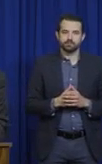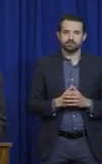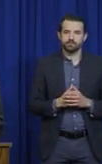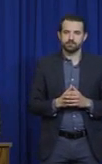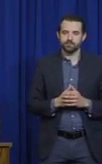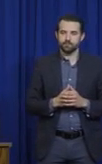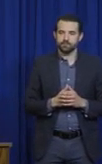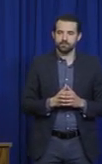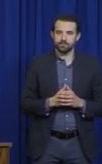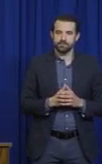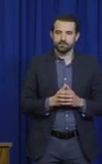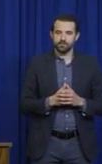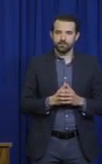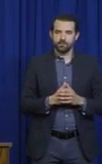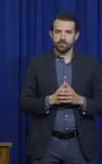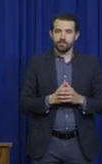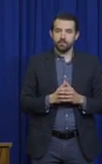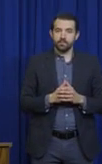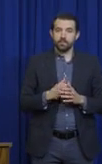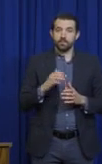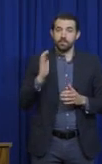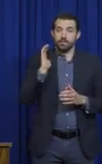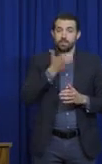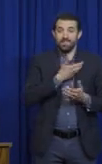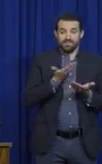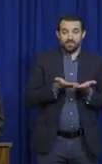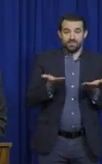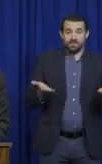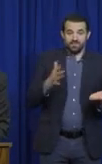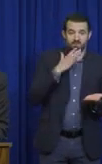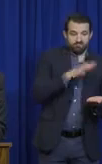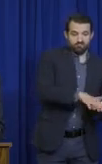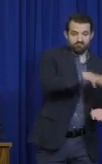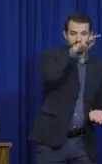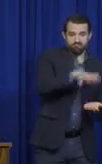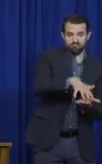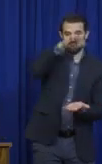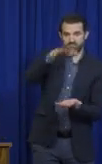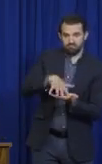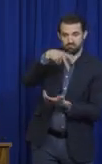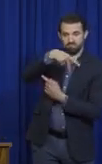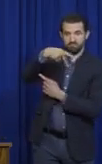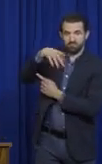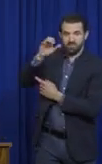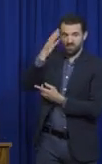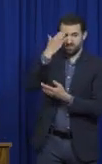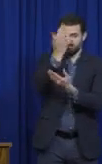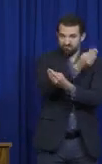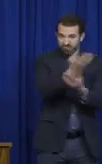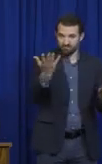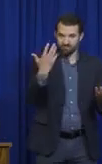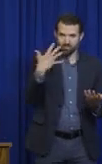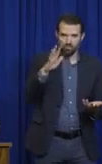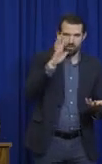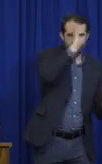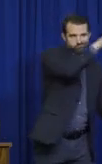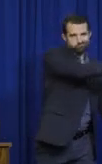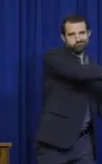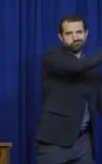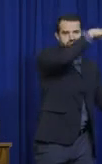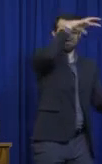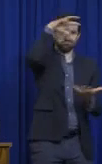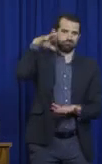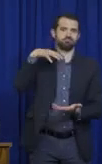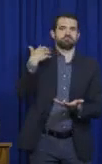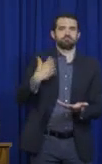One note on our supplies of PPE. We've just received a large order of surgical